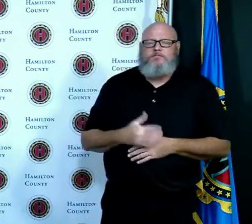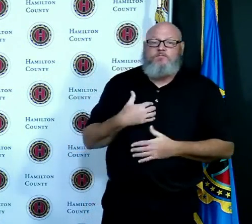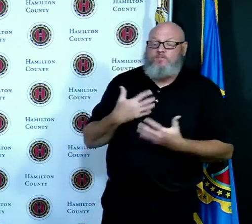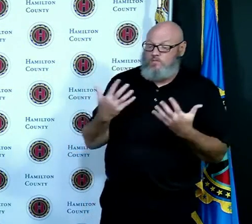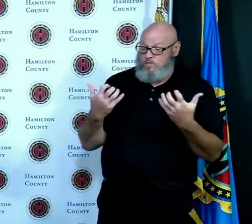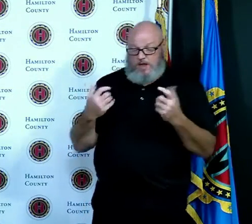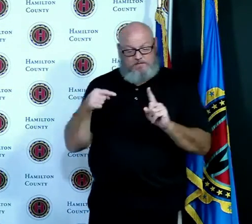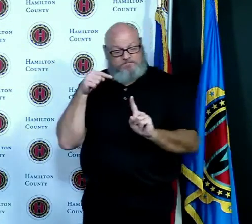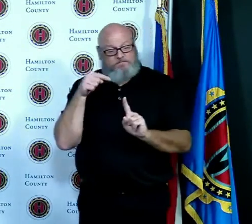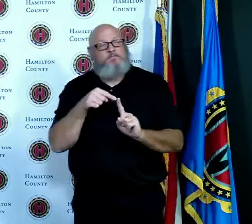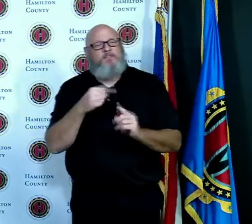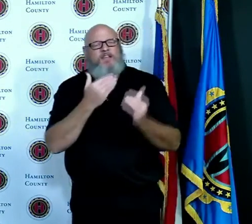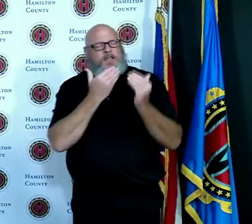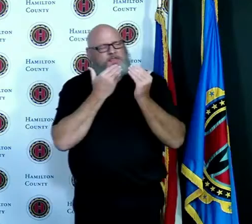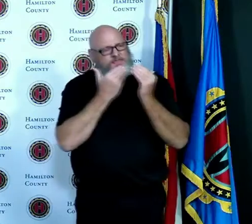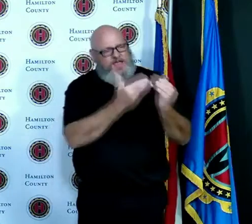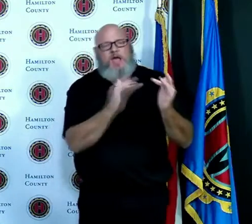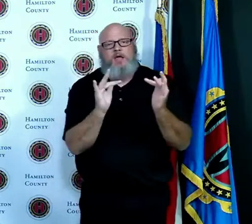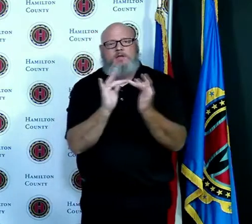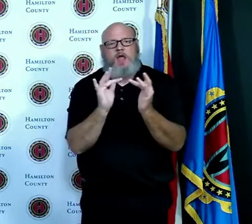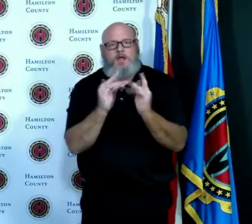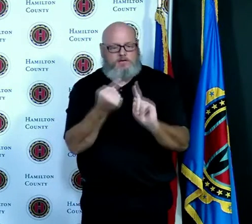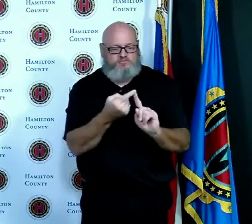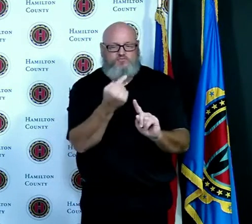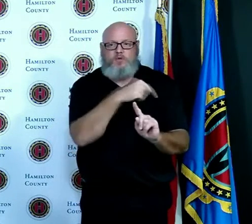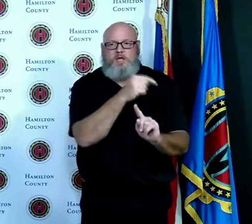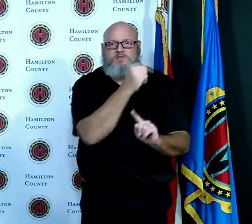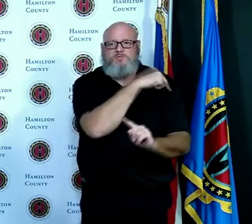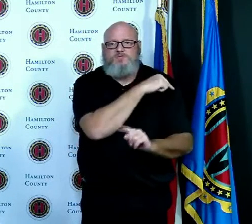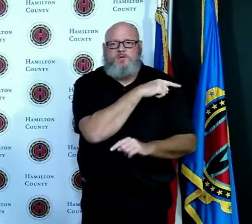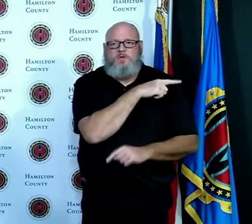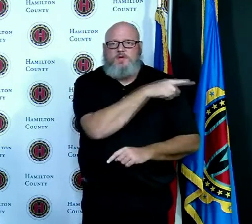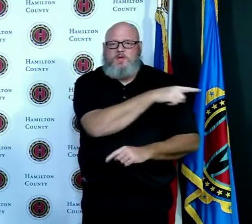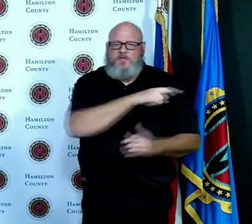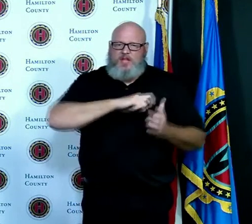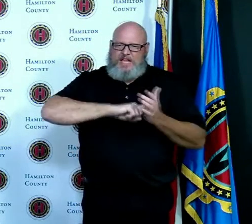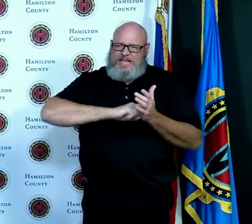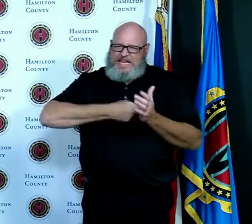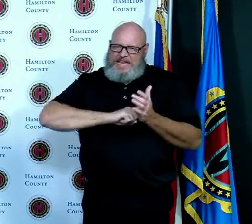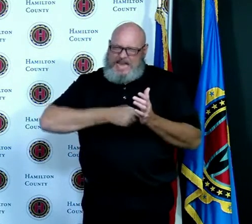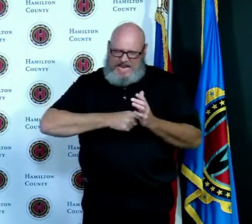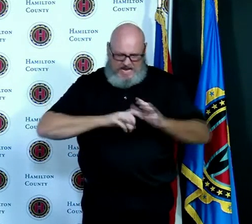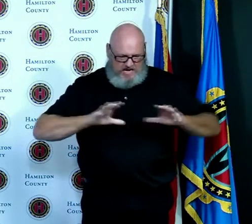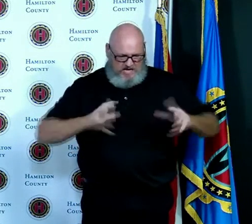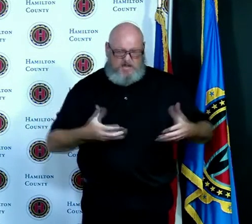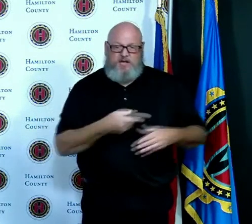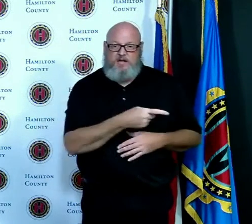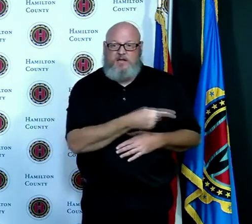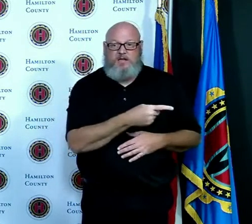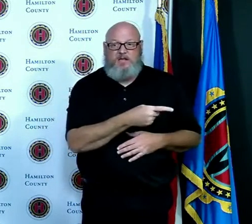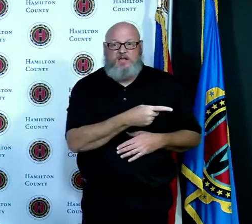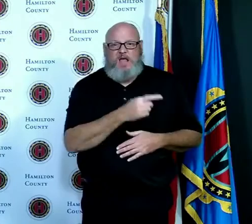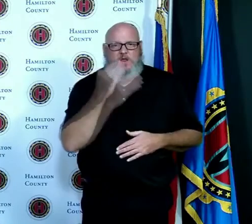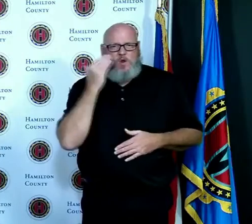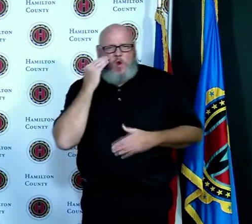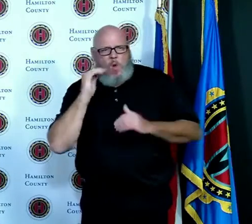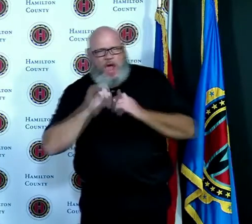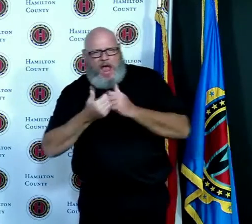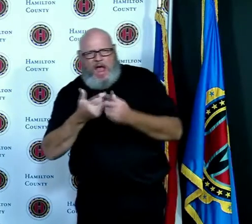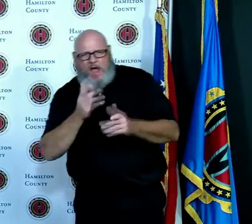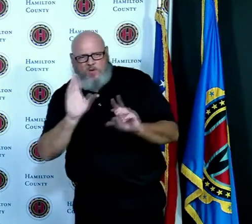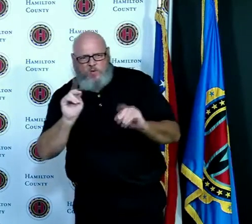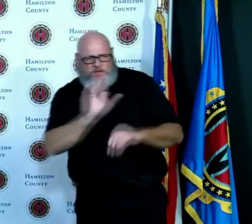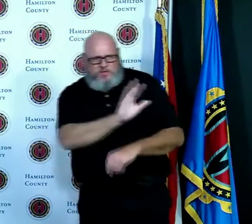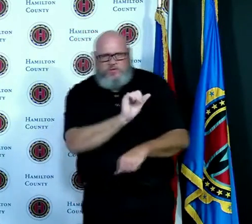pandemic, as they hold one of the keys and the very valuable tools to help us fight against COVID-19. And it really is a